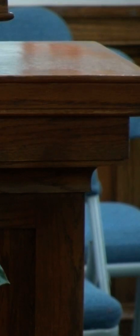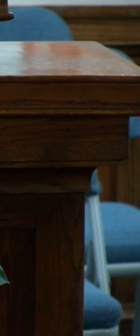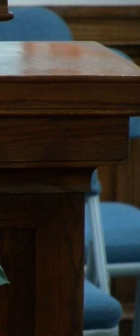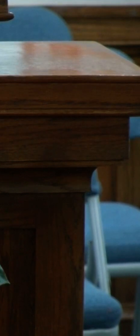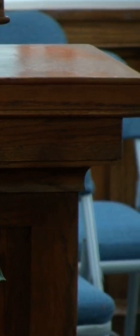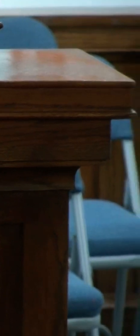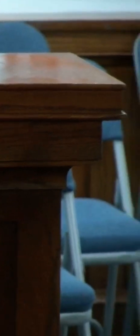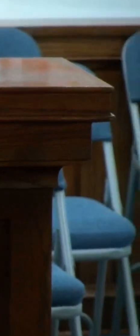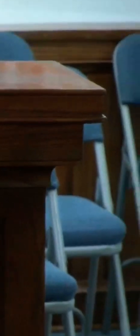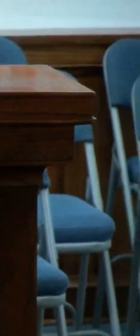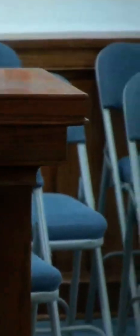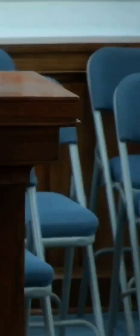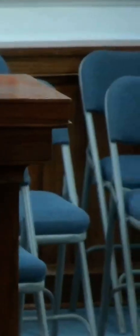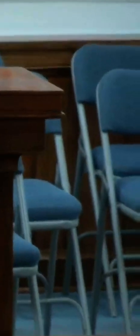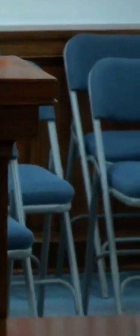Amen.